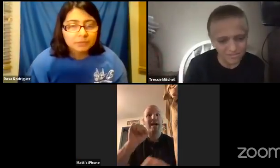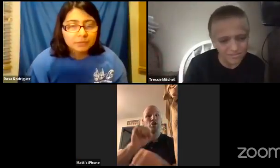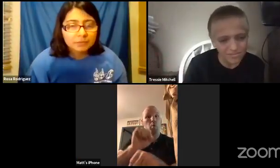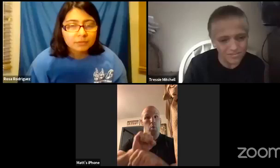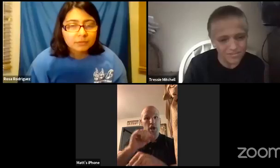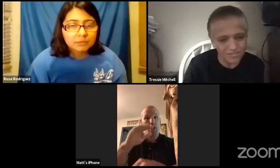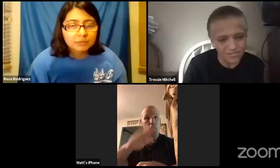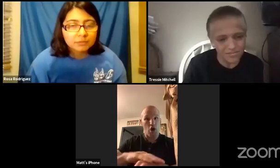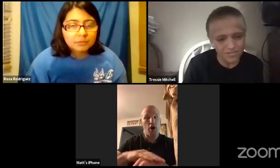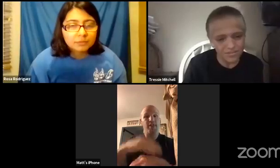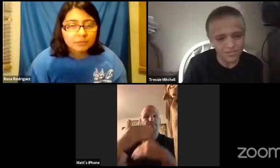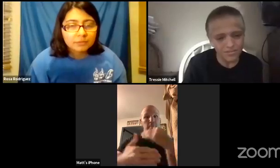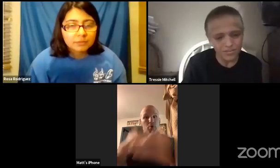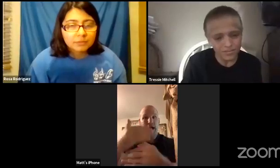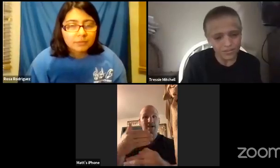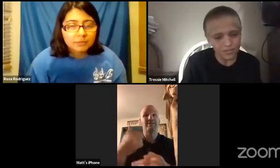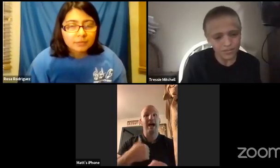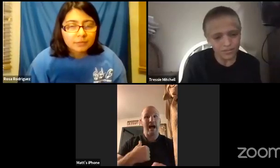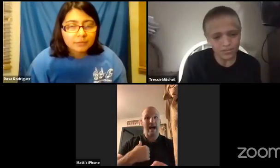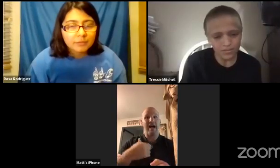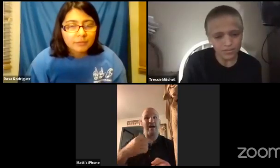Really? My manager,